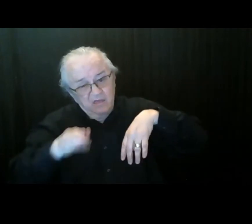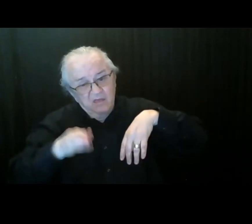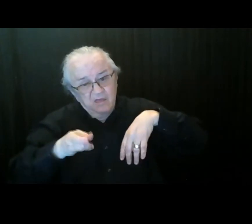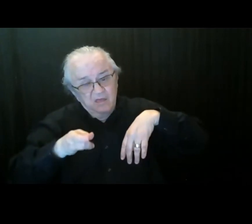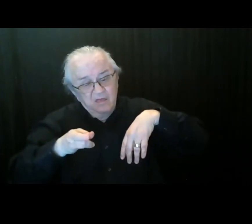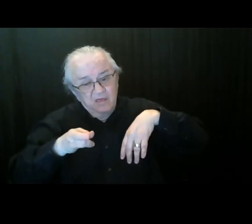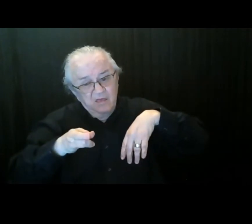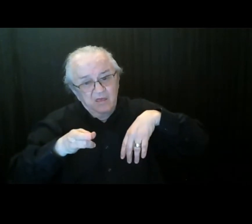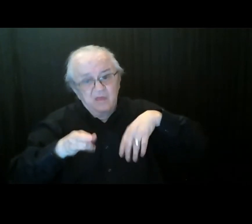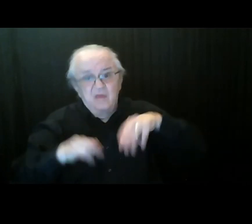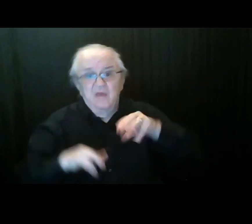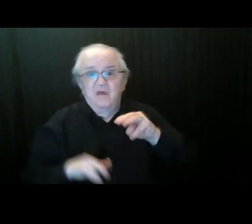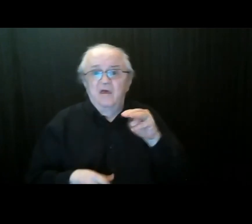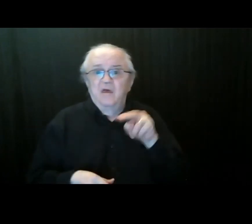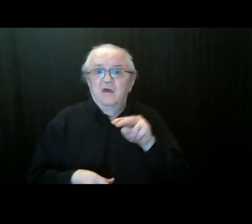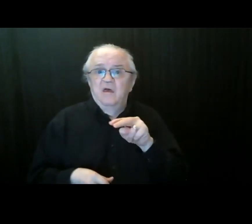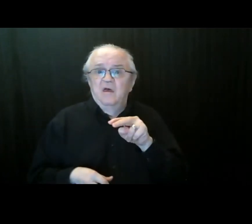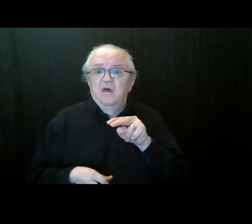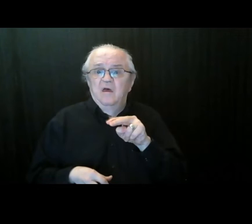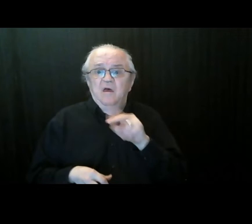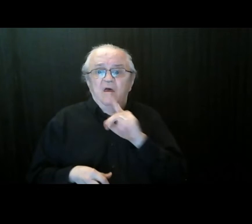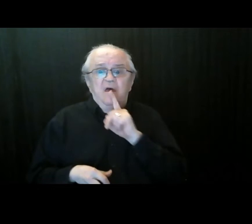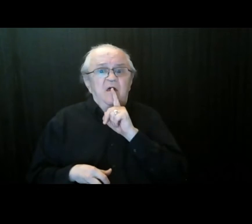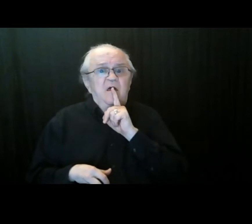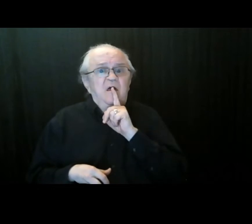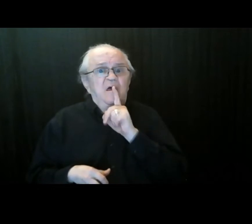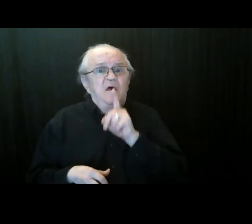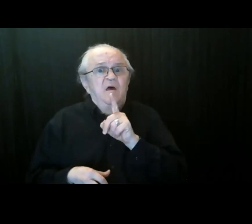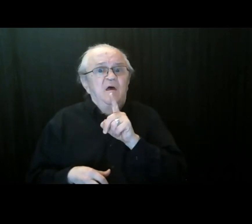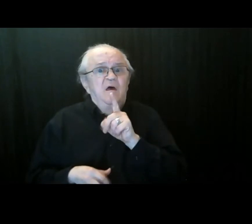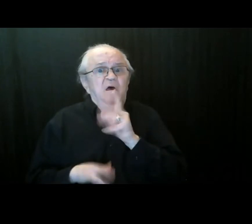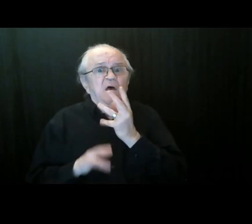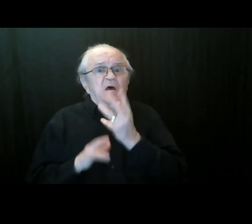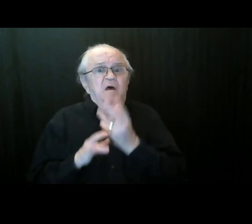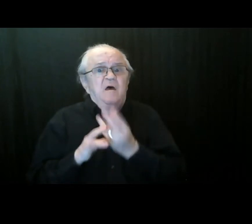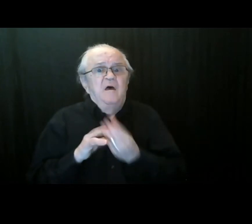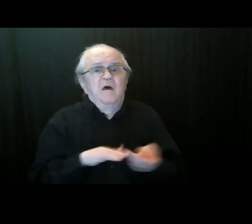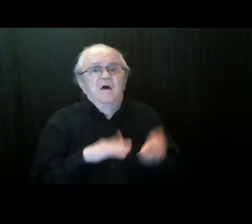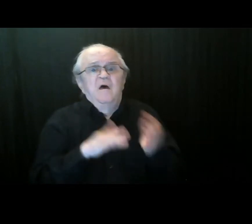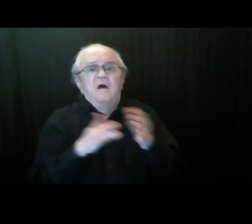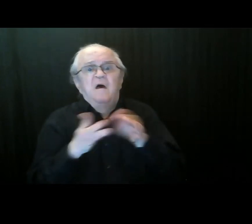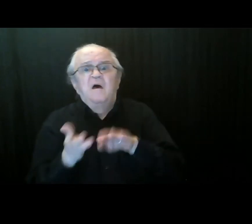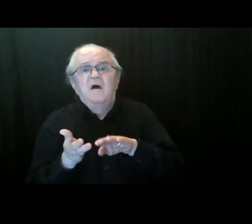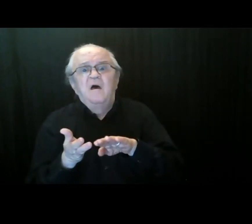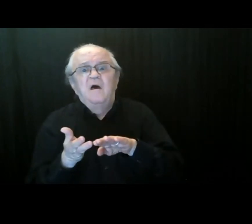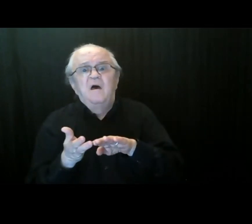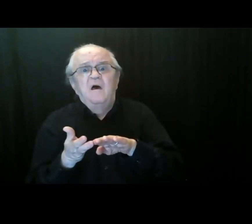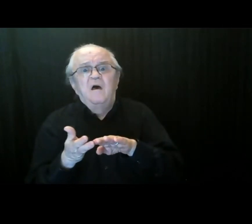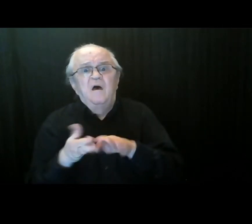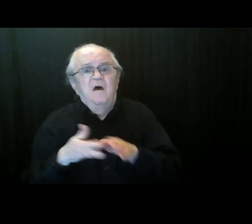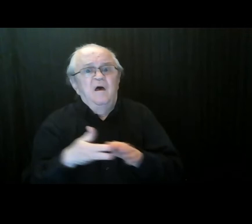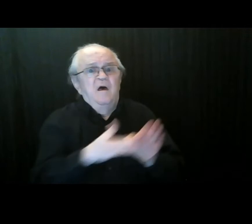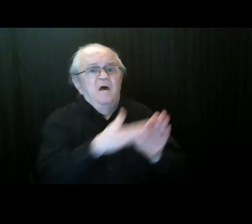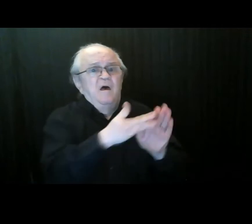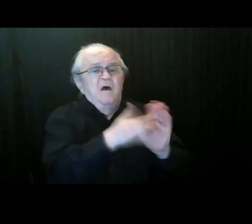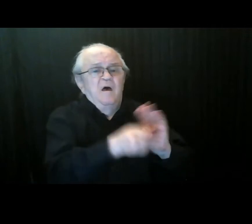And when he realized that she was indeed gone from him forever, he allowed the doctor to open